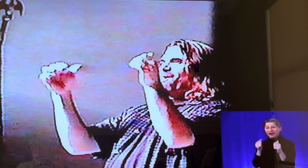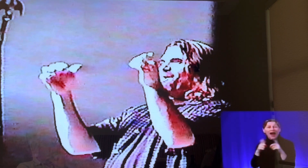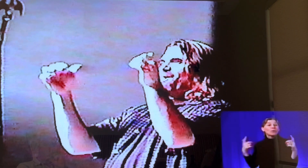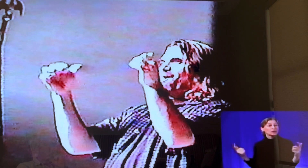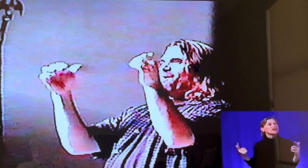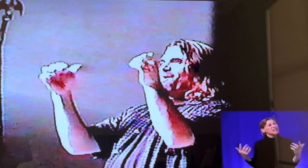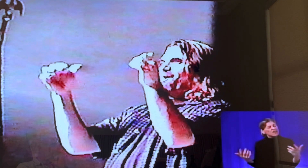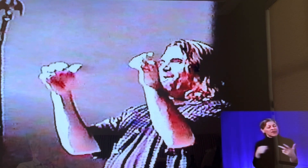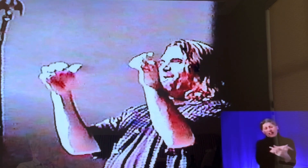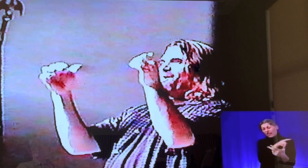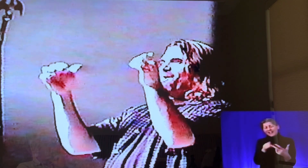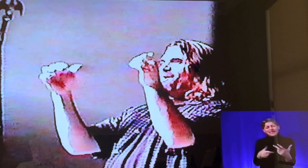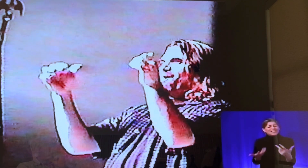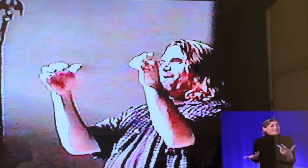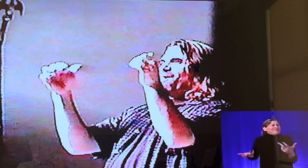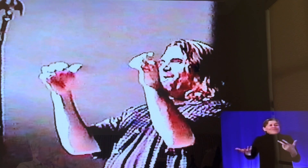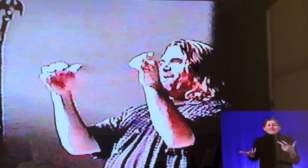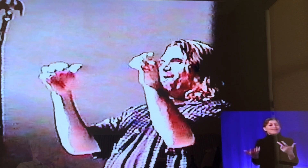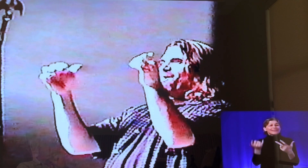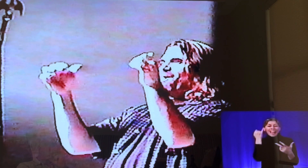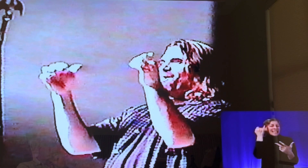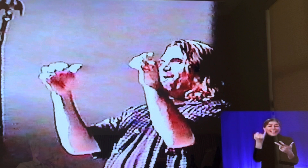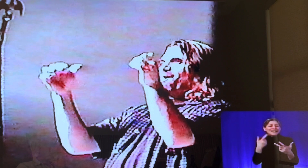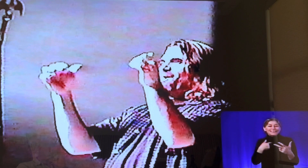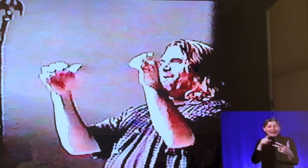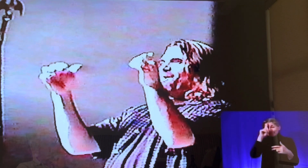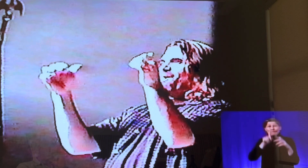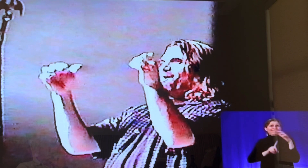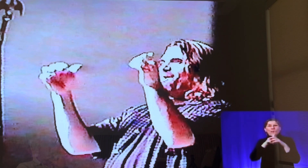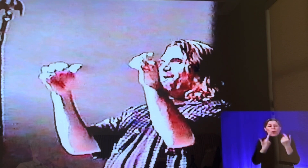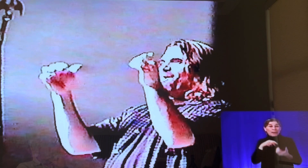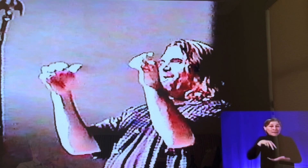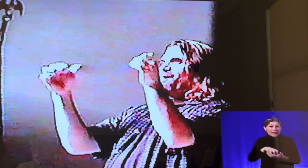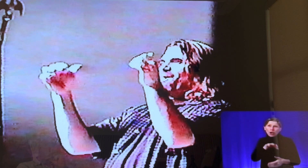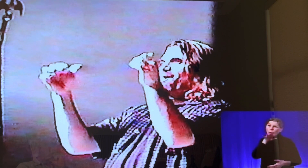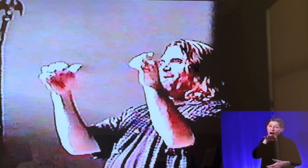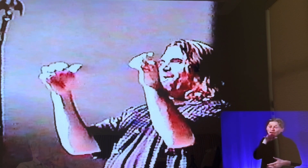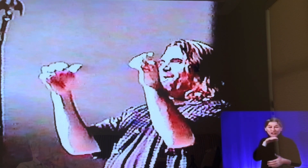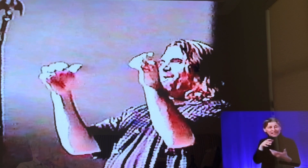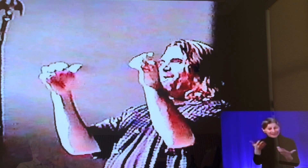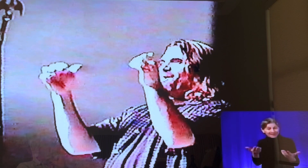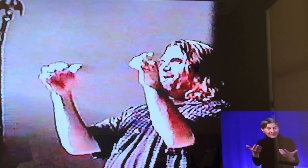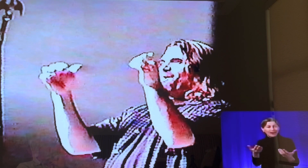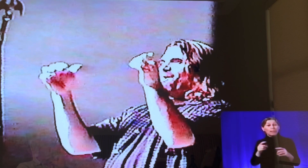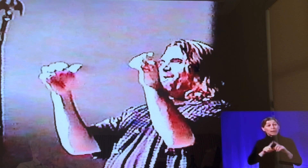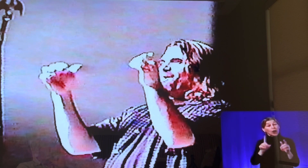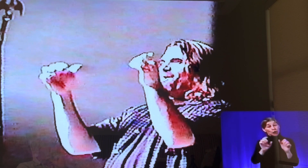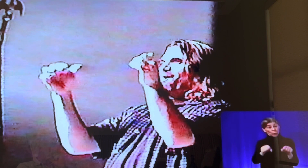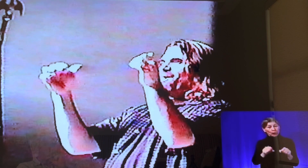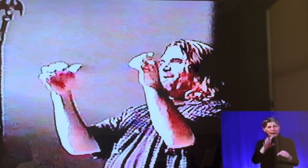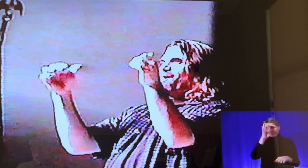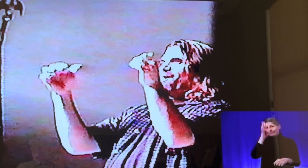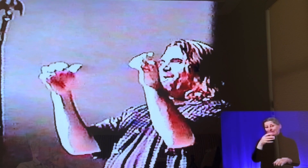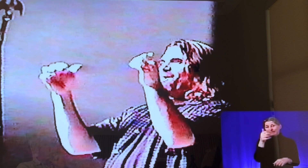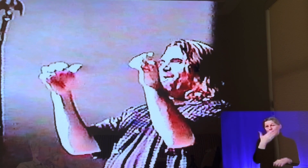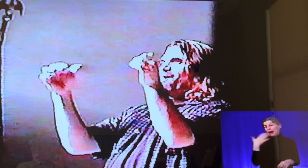These are just ideas that I came up with while I'm standing here watching him, but you can certainly come up with better ones, I'm sure. But the